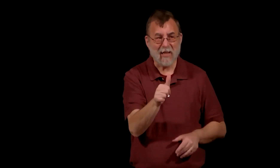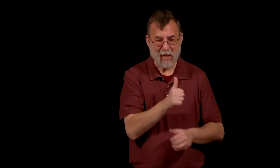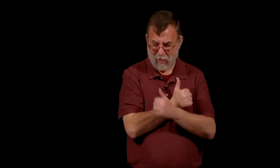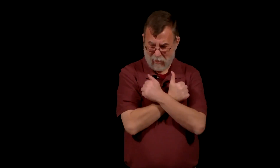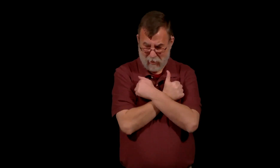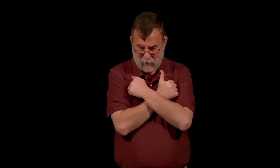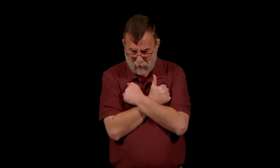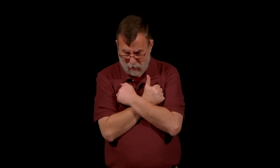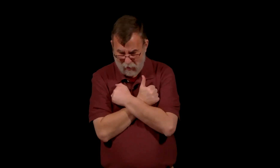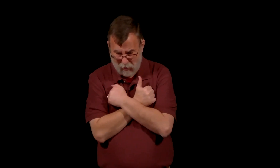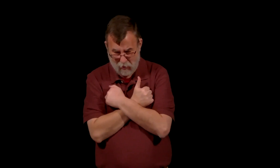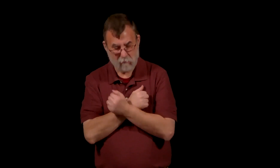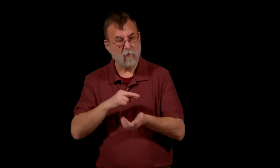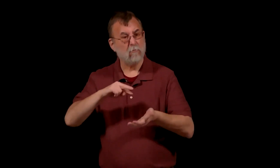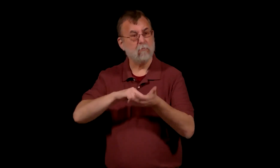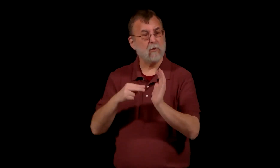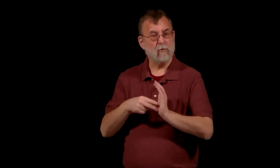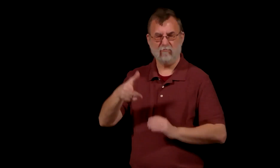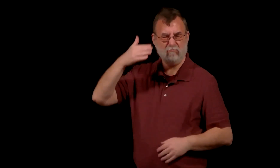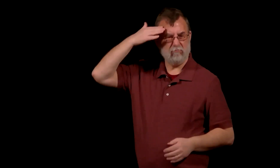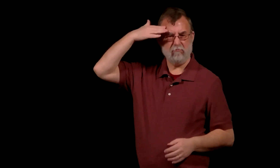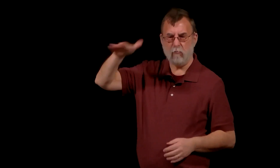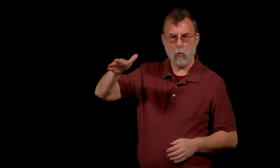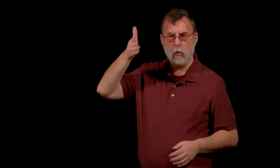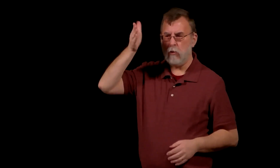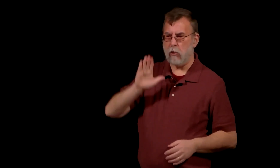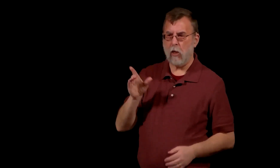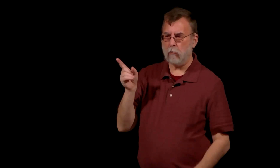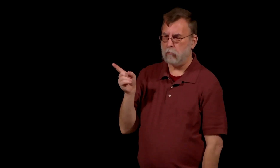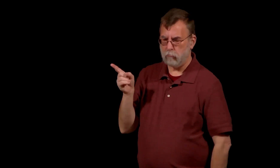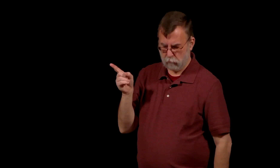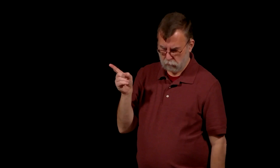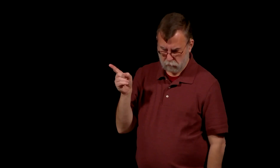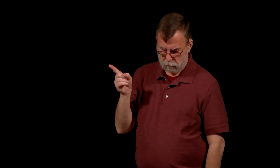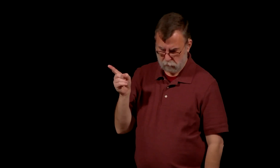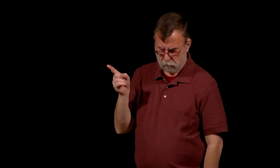Whoever does not love means that person does not know God.